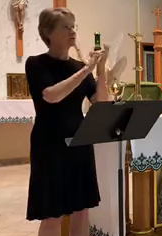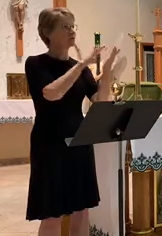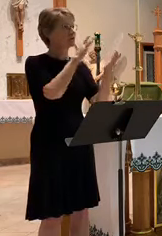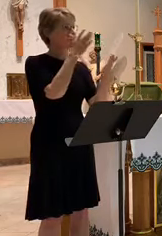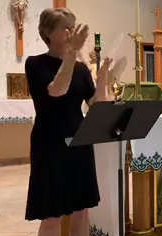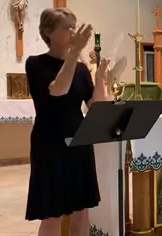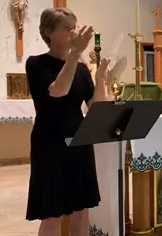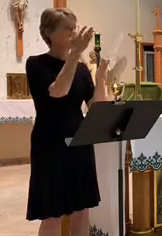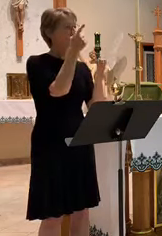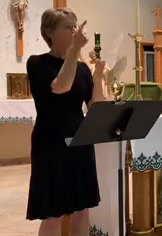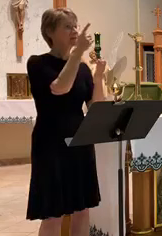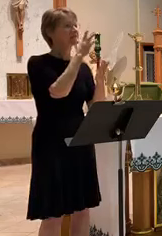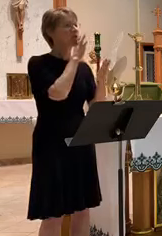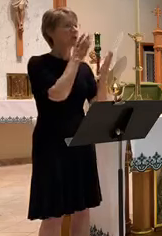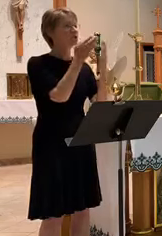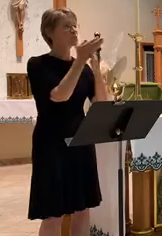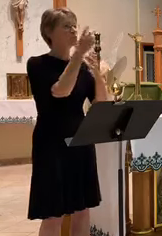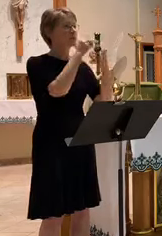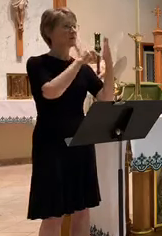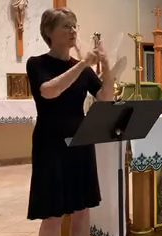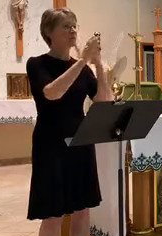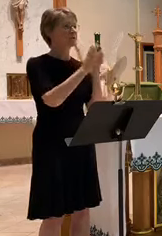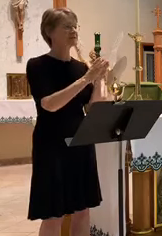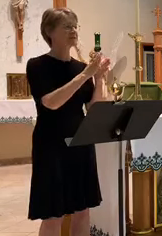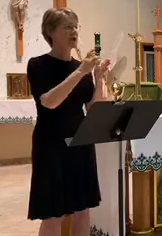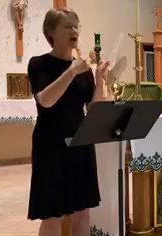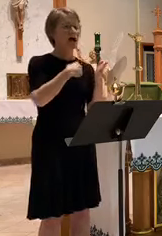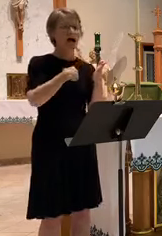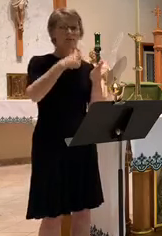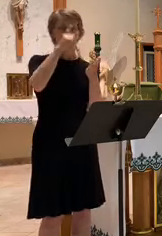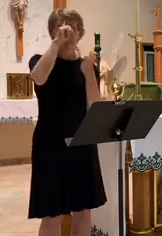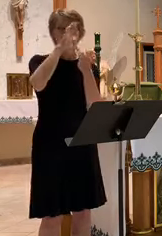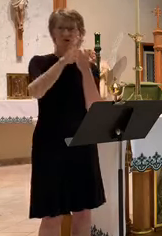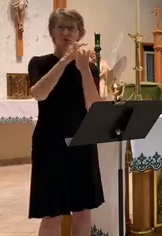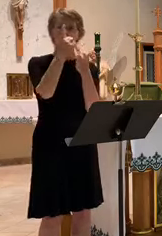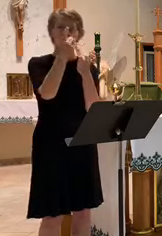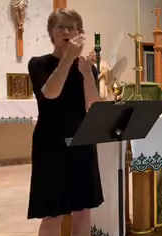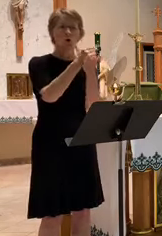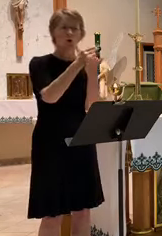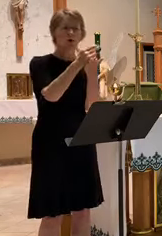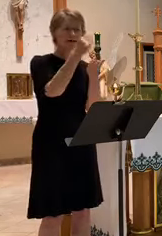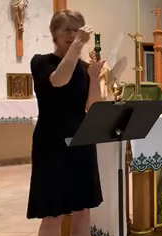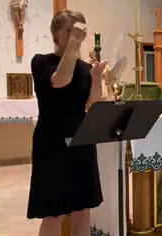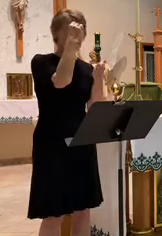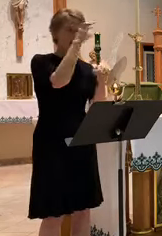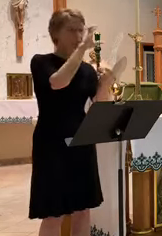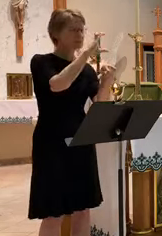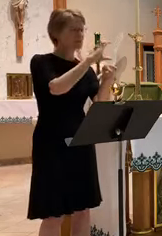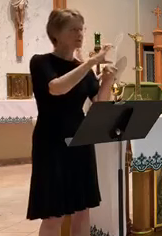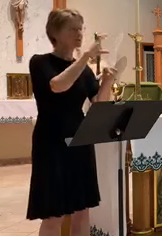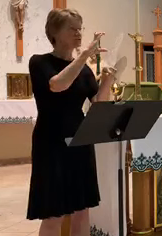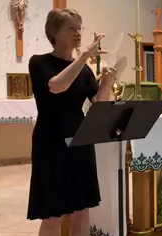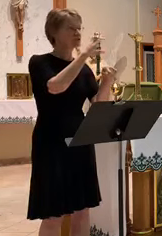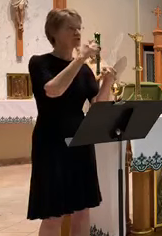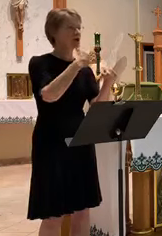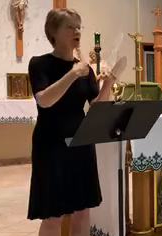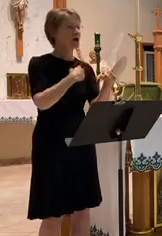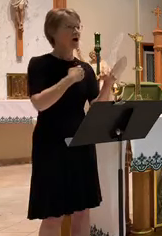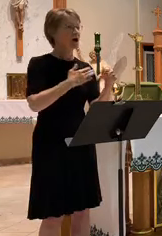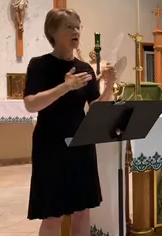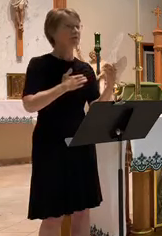and glorified, who has spoken through the prophets. I believe in one holy Catholic and Apostolic